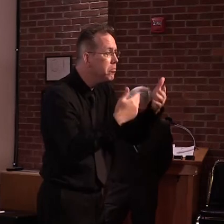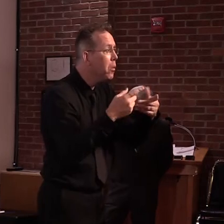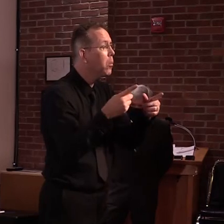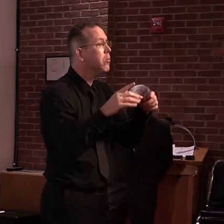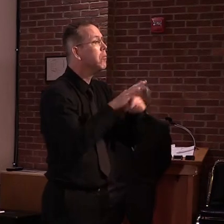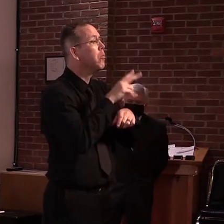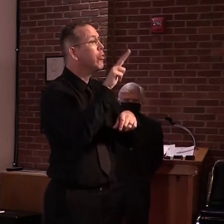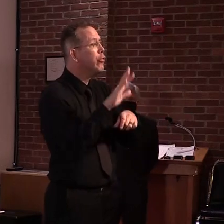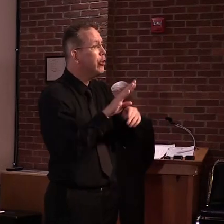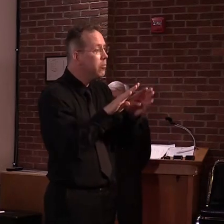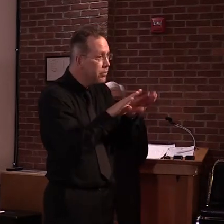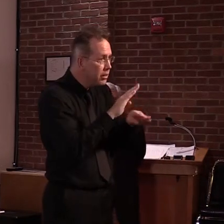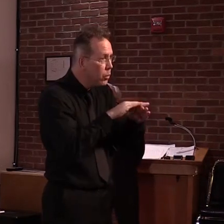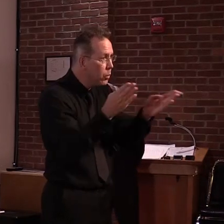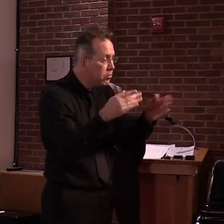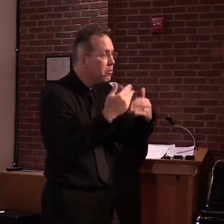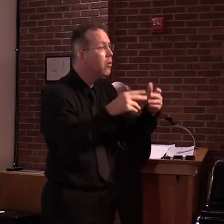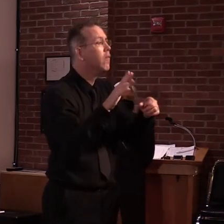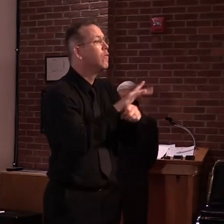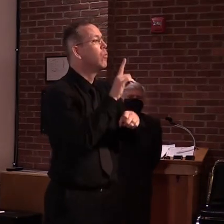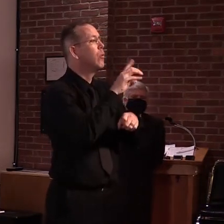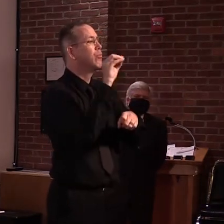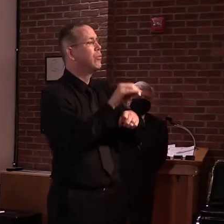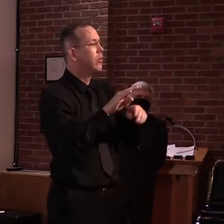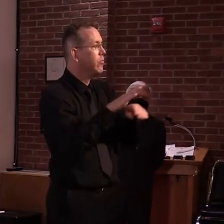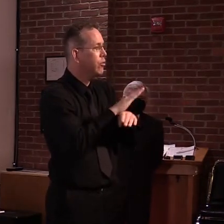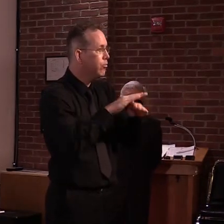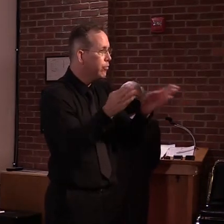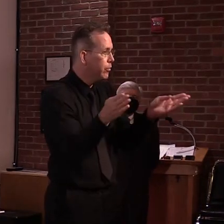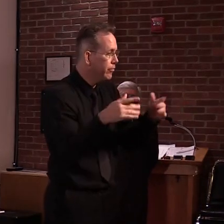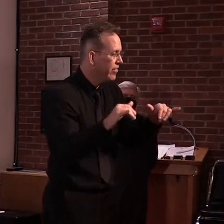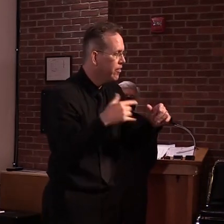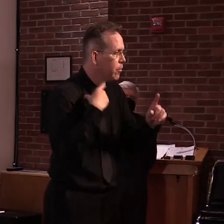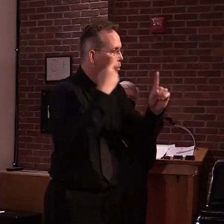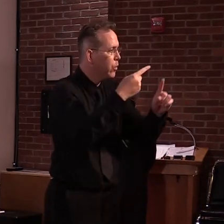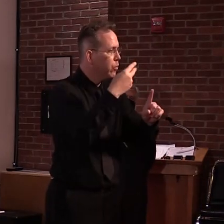Okay, thank you. Joe, Barton Chronicle.